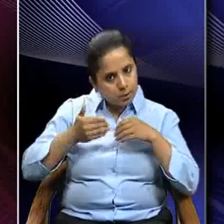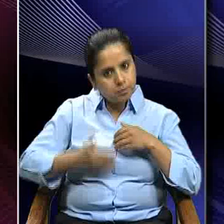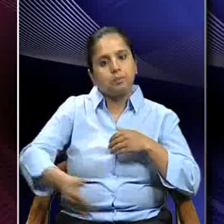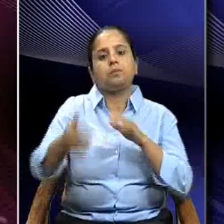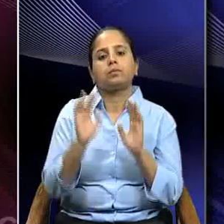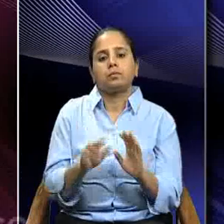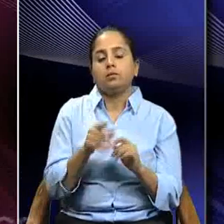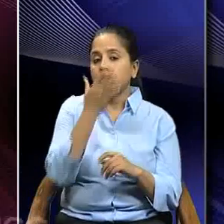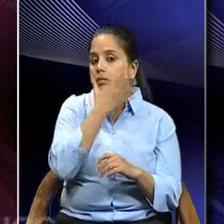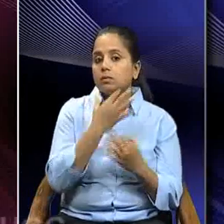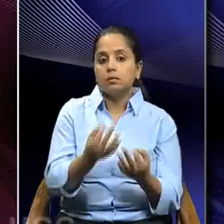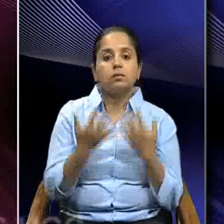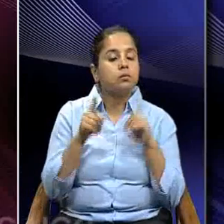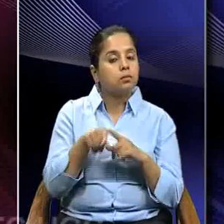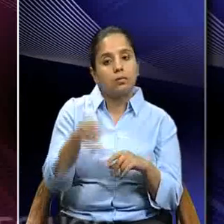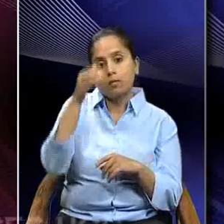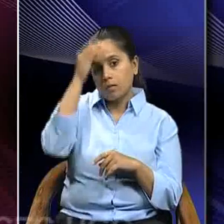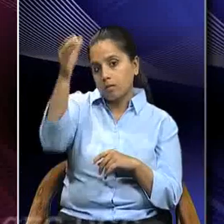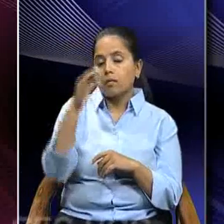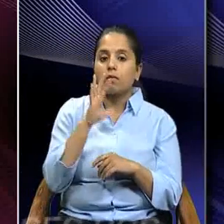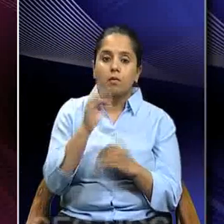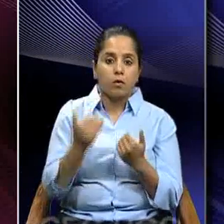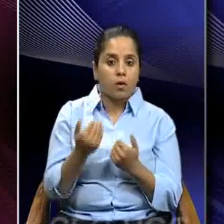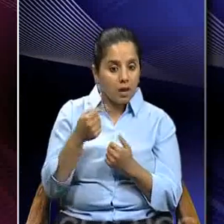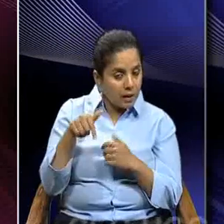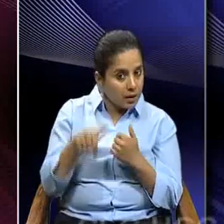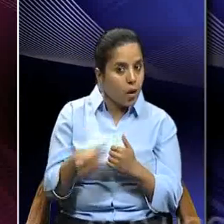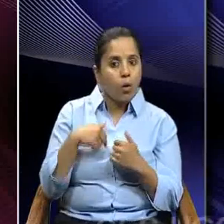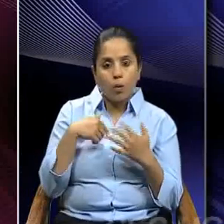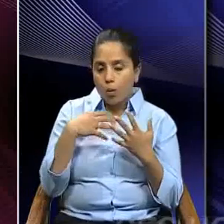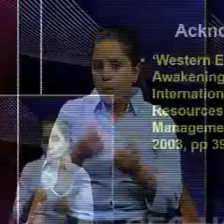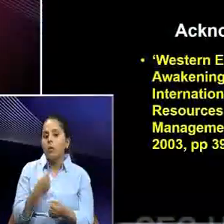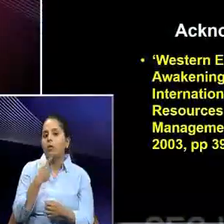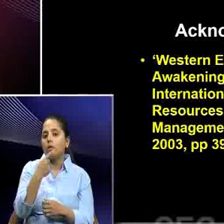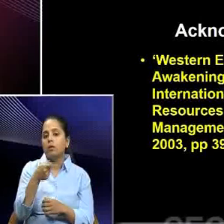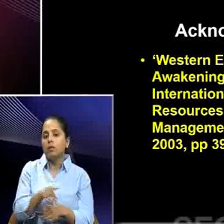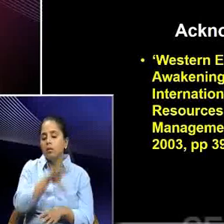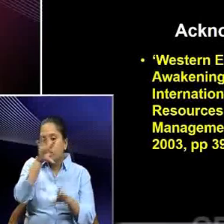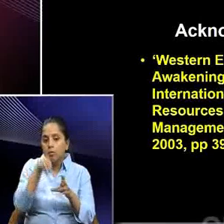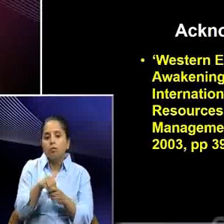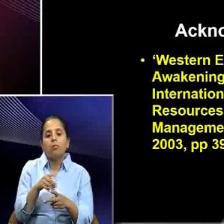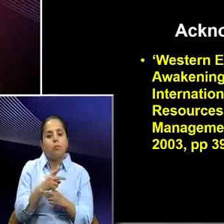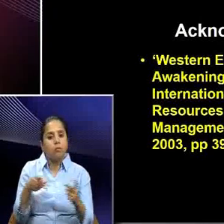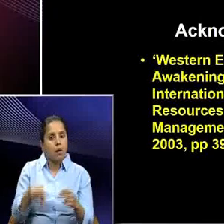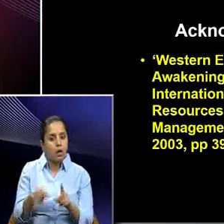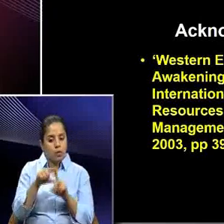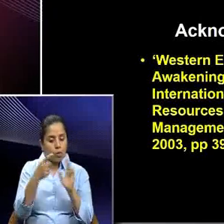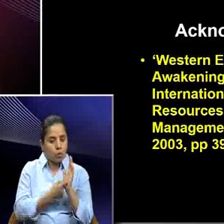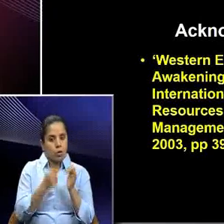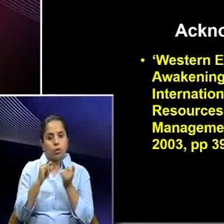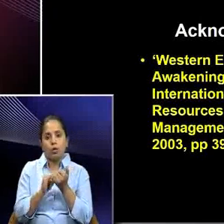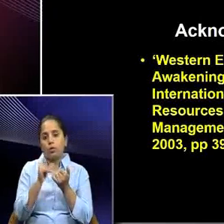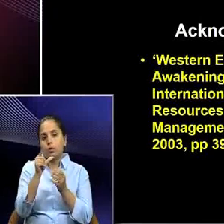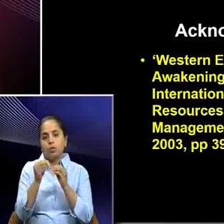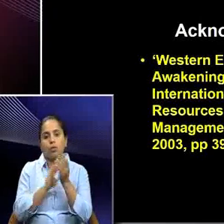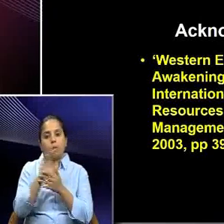the beauty of this very concept. And here I would like to acknowledge the contribution of Dr. Subhash Sharma,